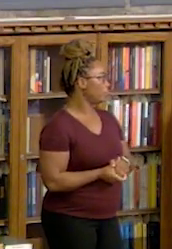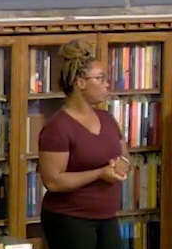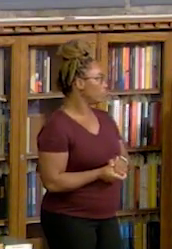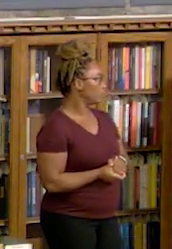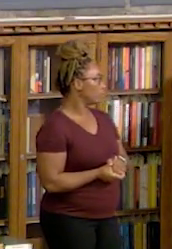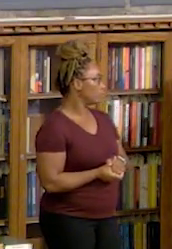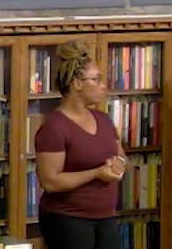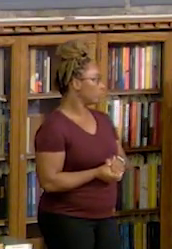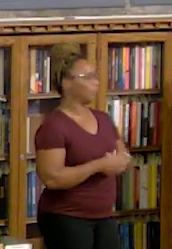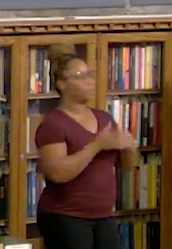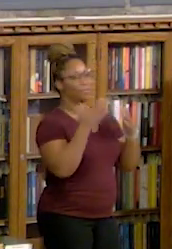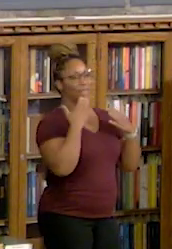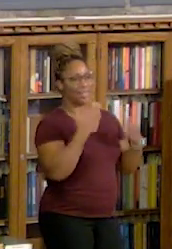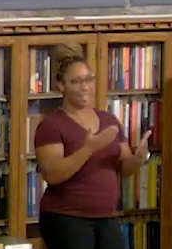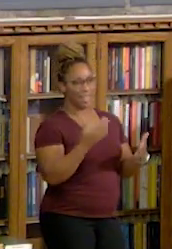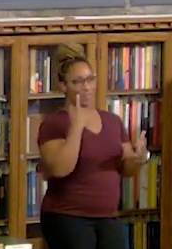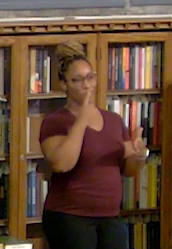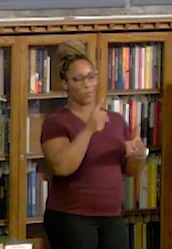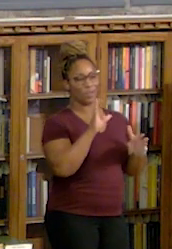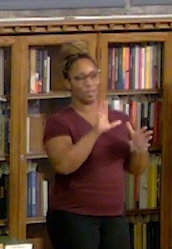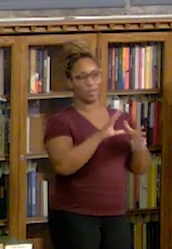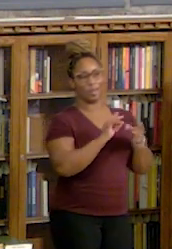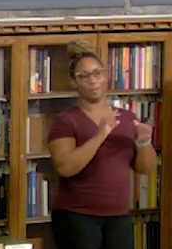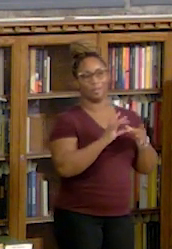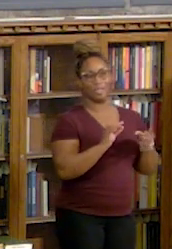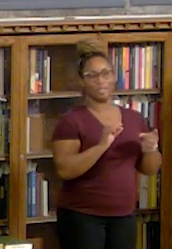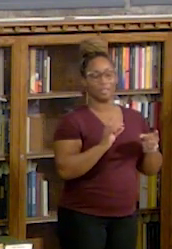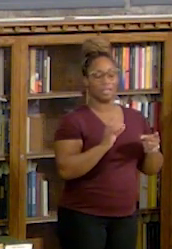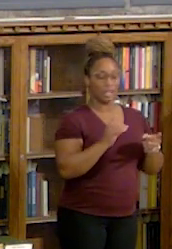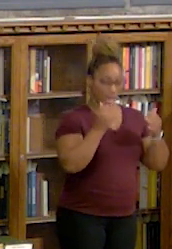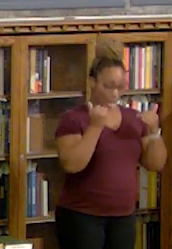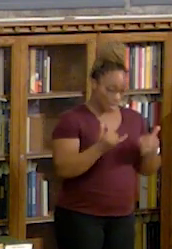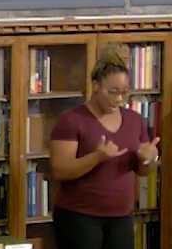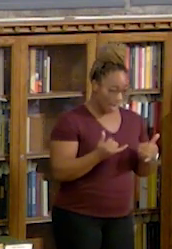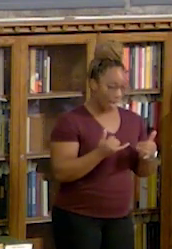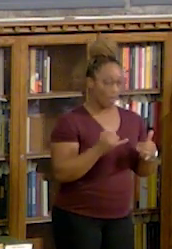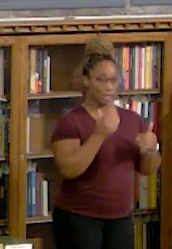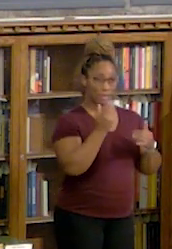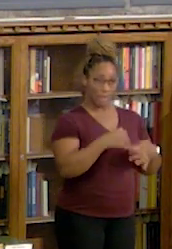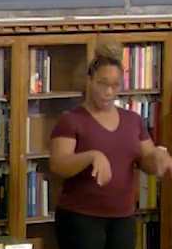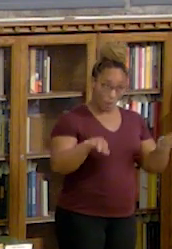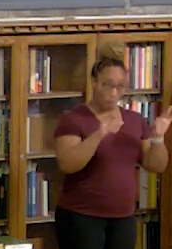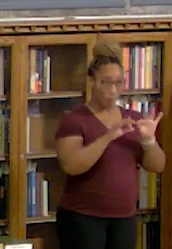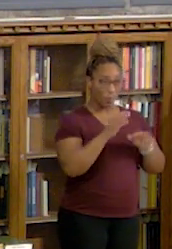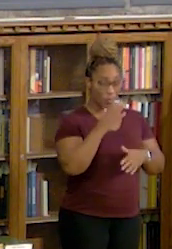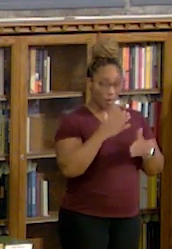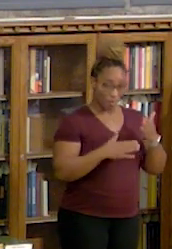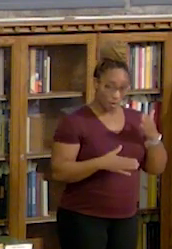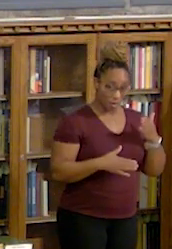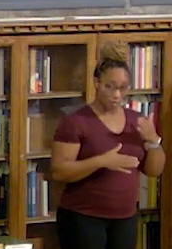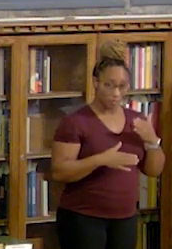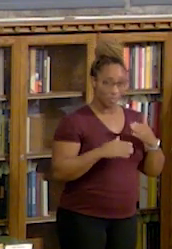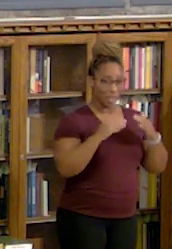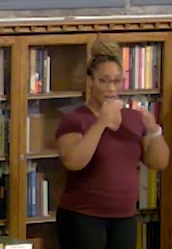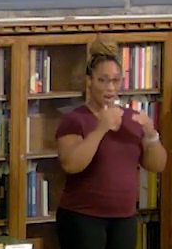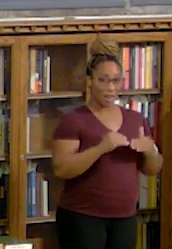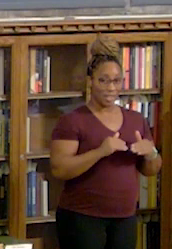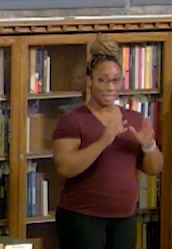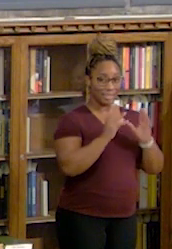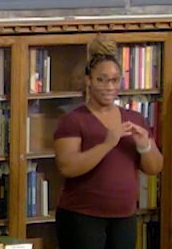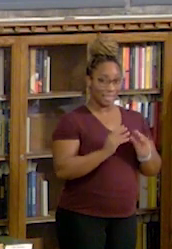that thank you so much for those observations we'll now add at a very important Point um our next